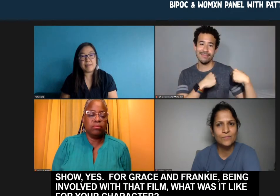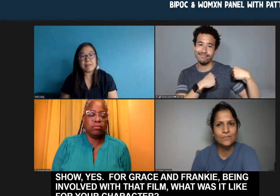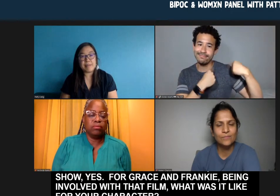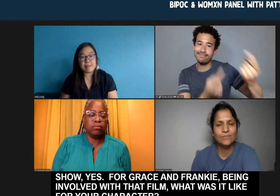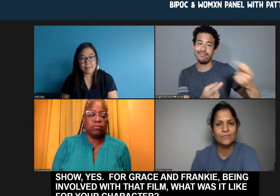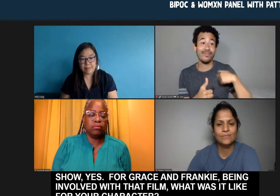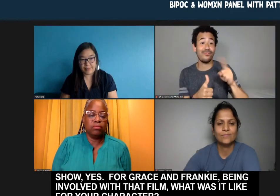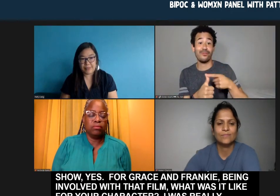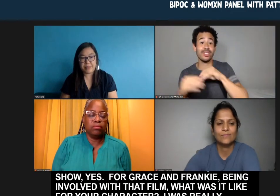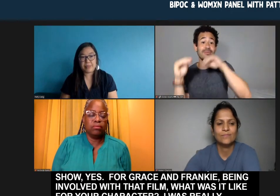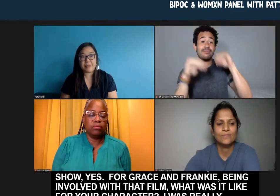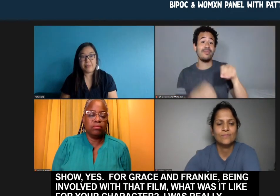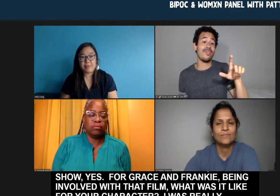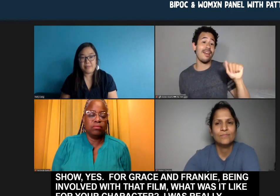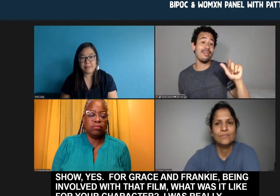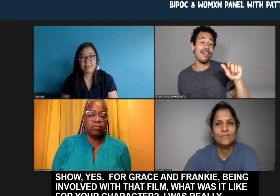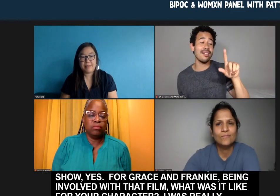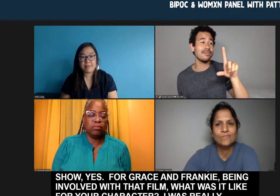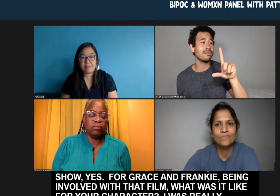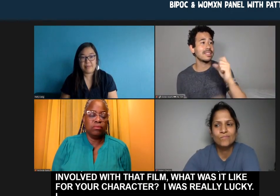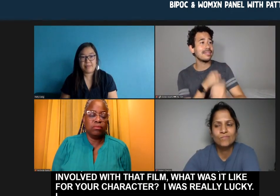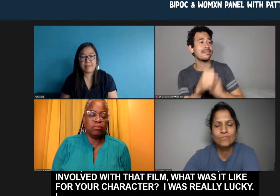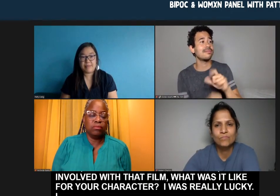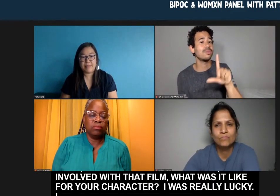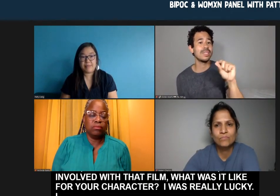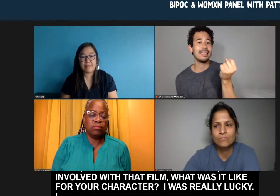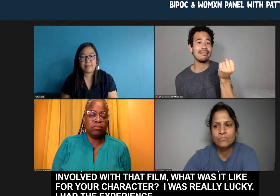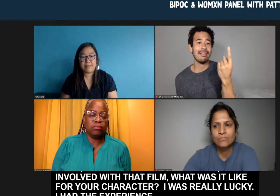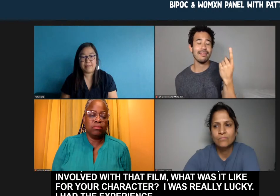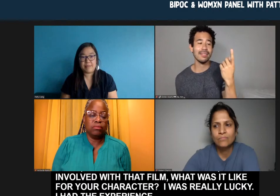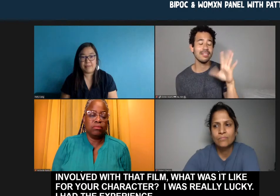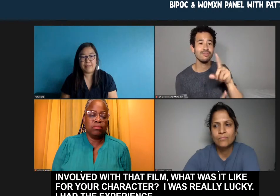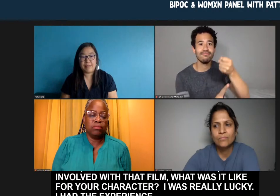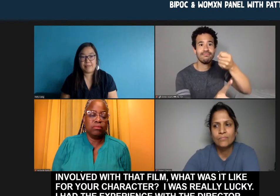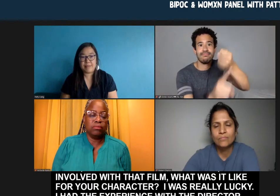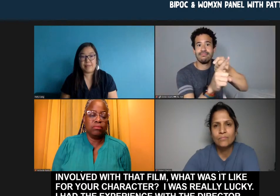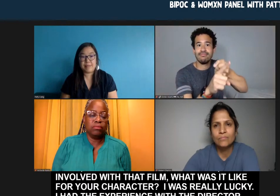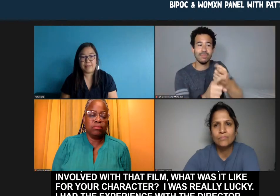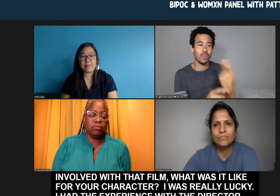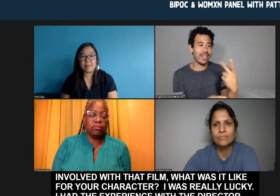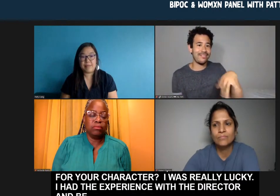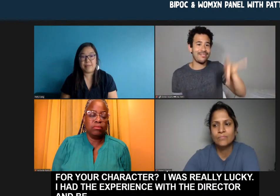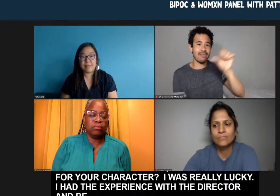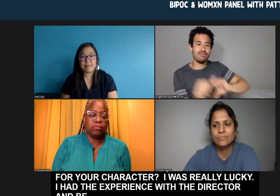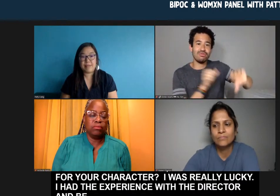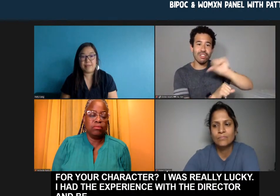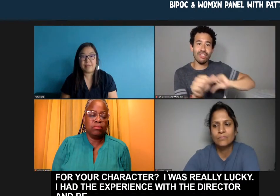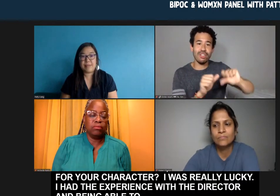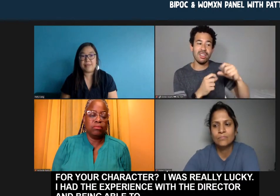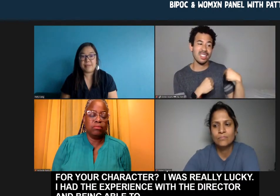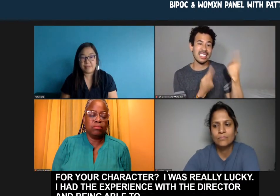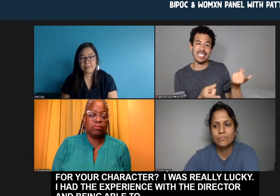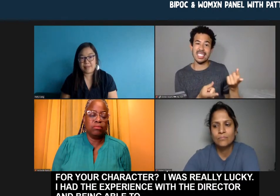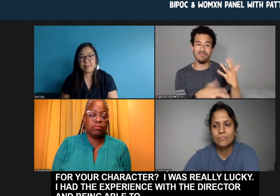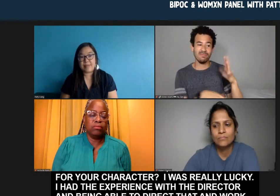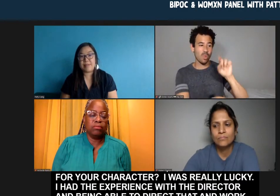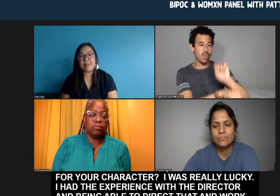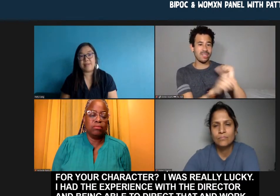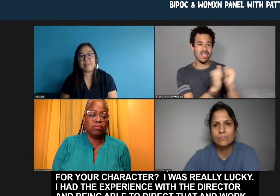time, and being able to direct that and working in LA for in 2011, again, it was just, we just found each